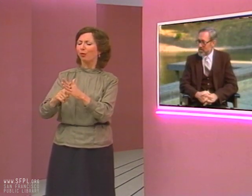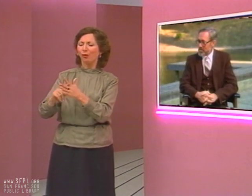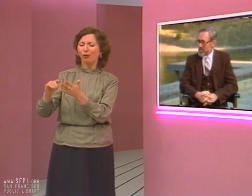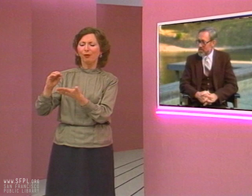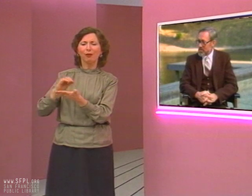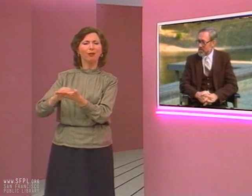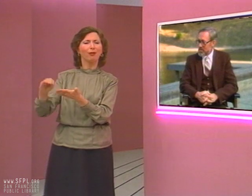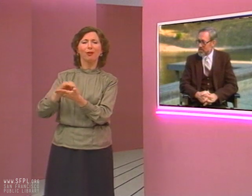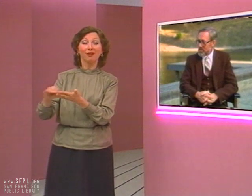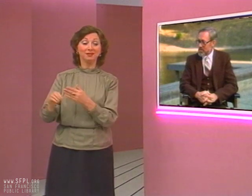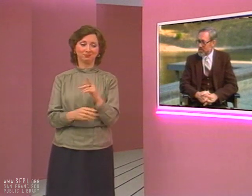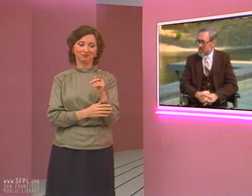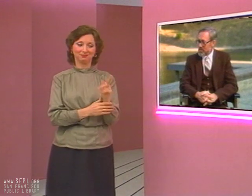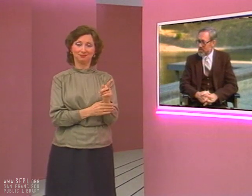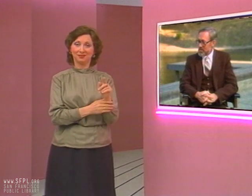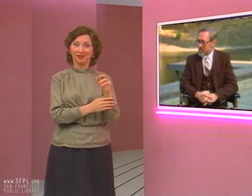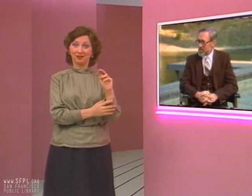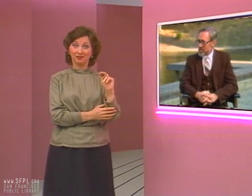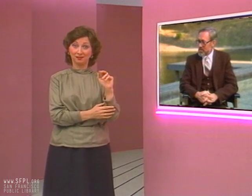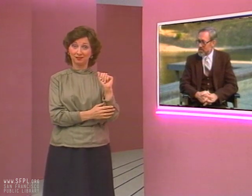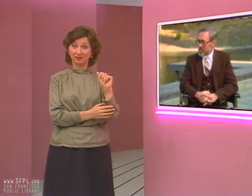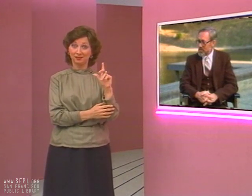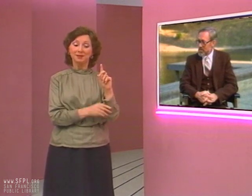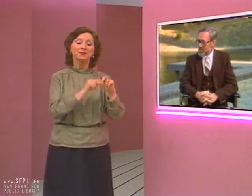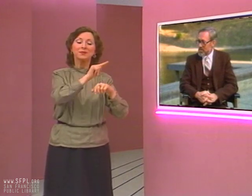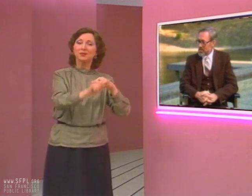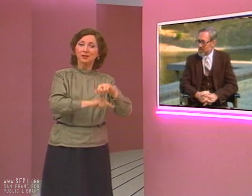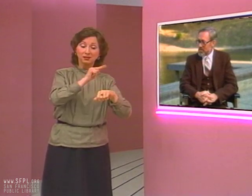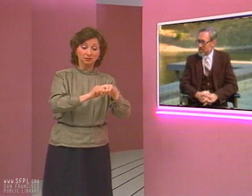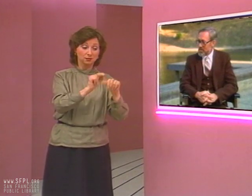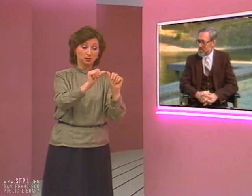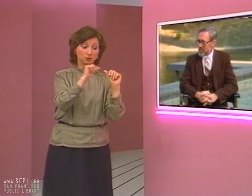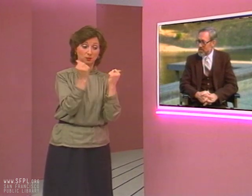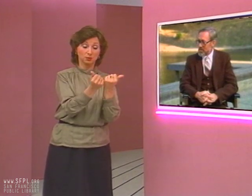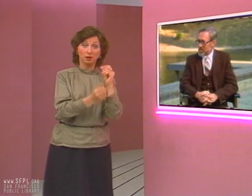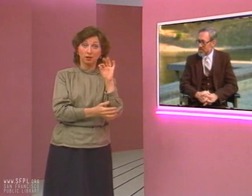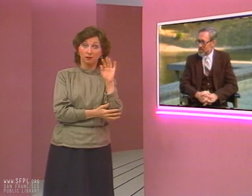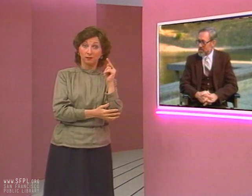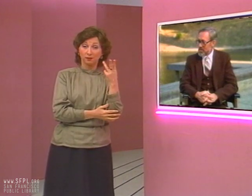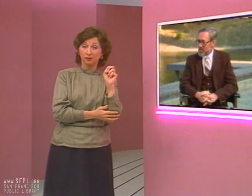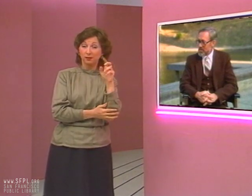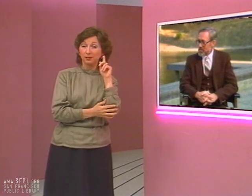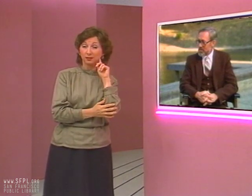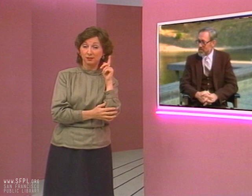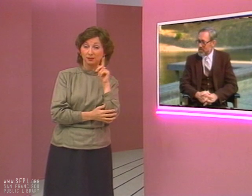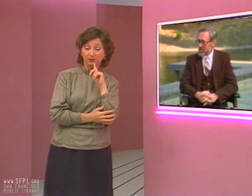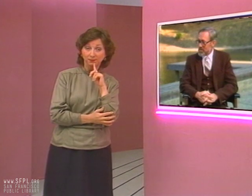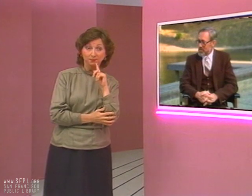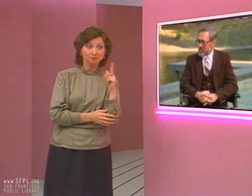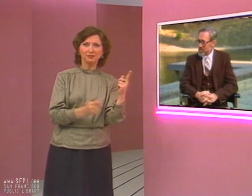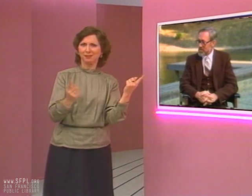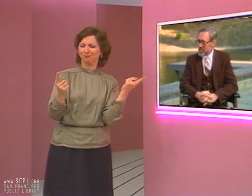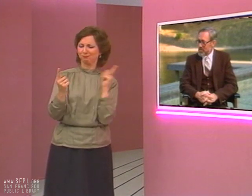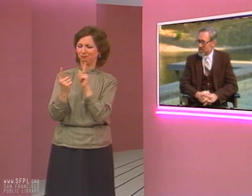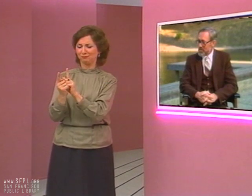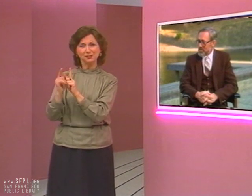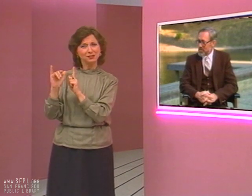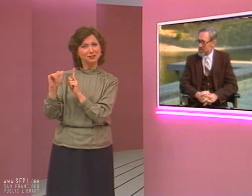Mr. Gannon was approached by the National Association of the Deaf, the NAD, and asked to write a